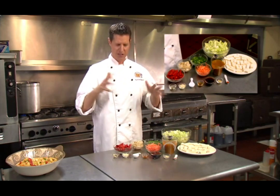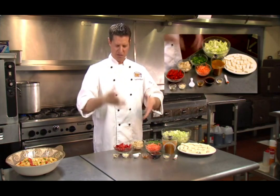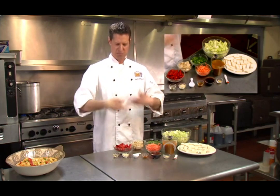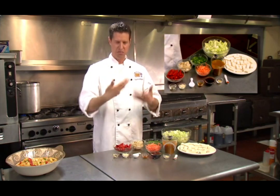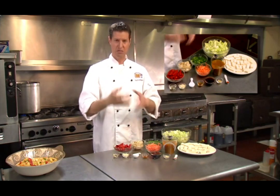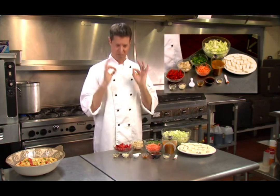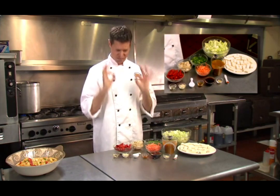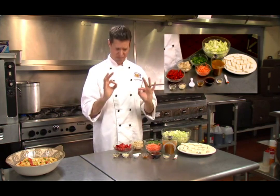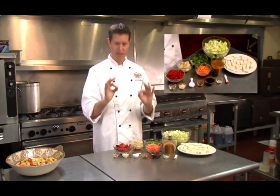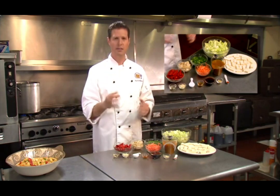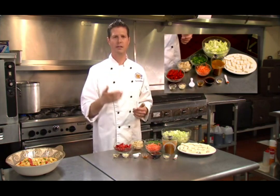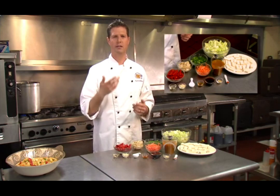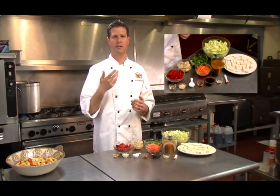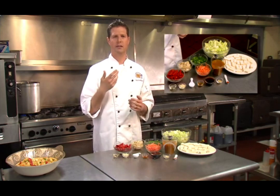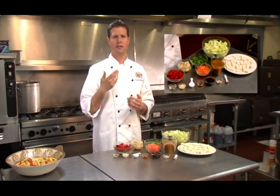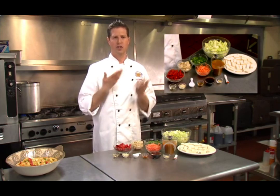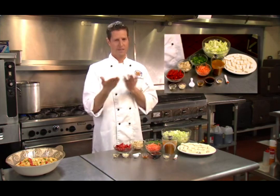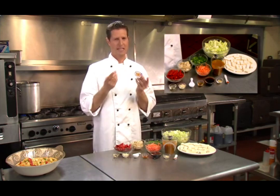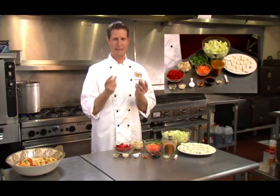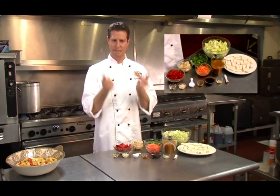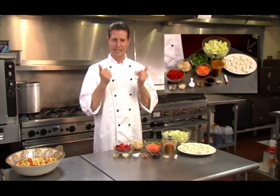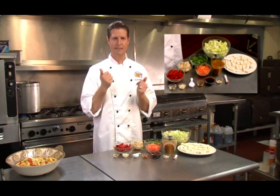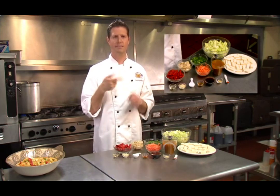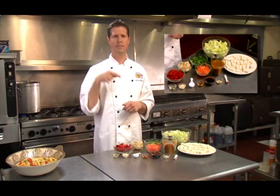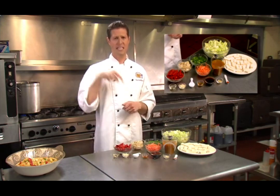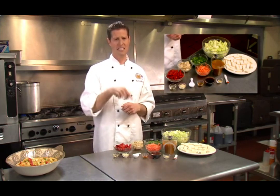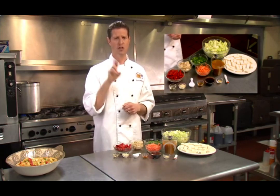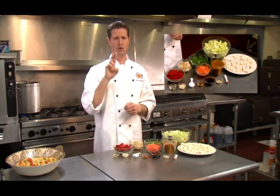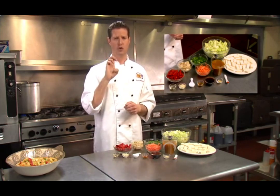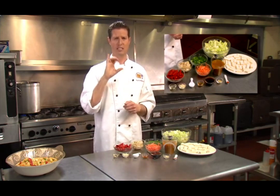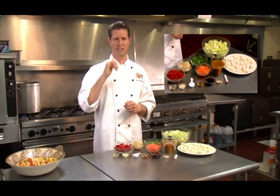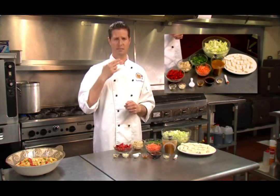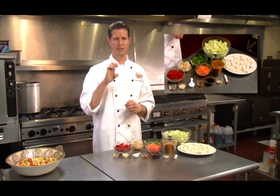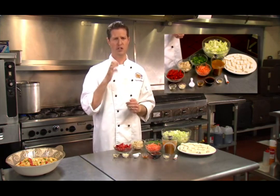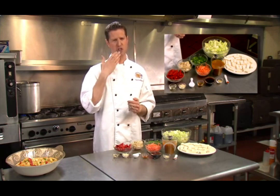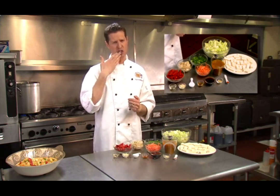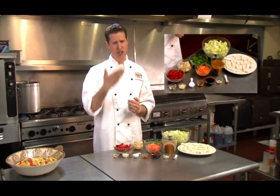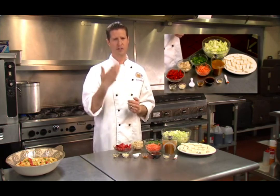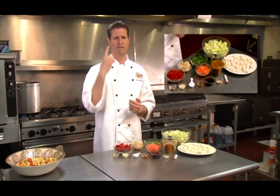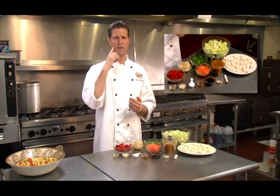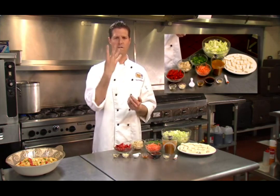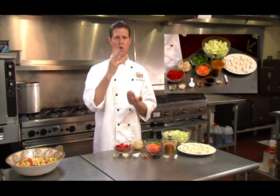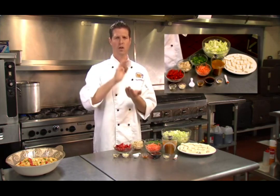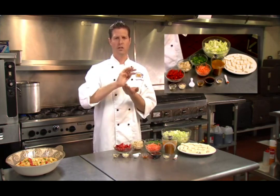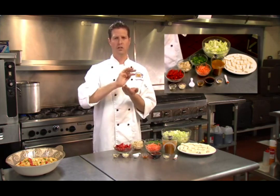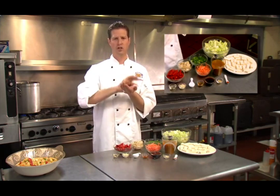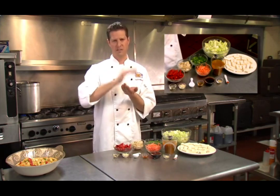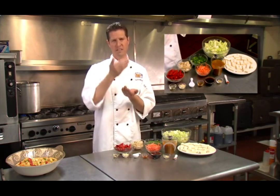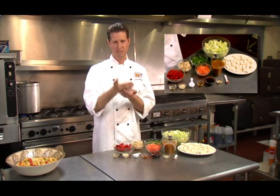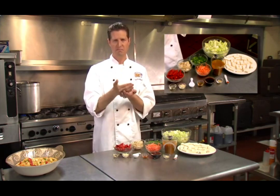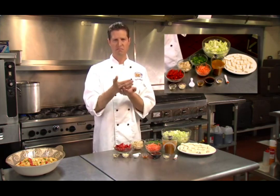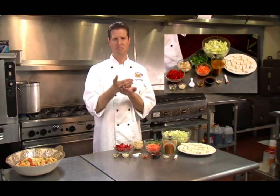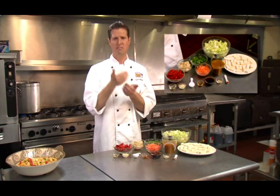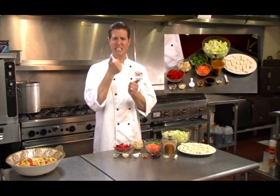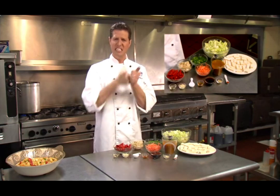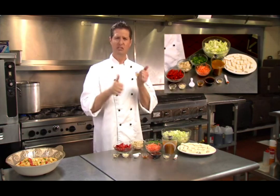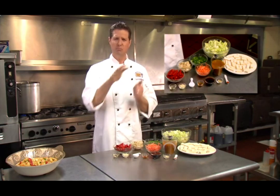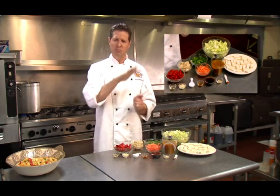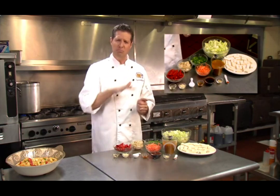Toss and serve immediately. This recipe makes 4 servings, each about 232